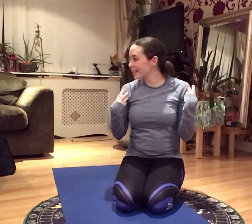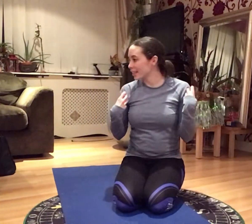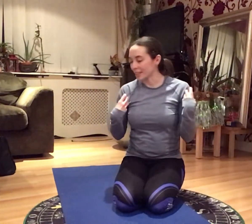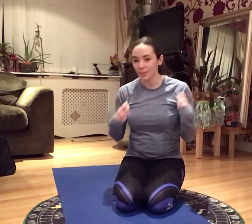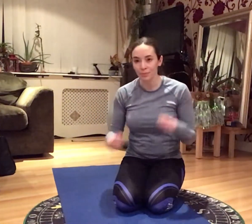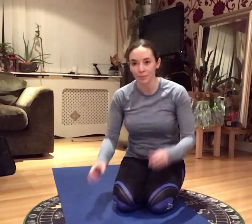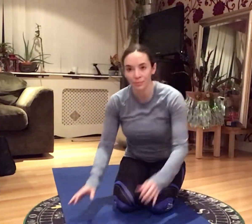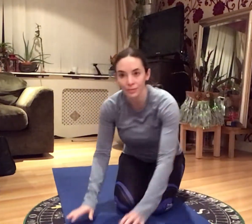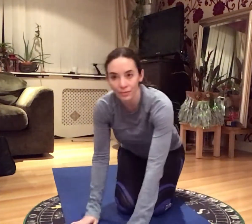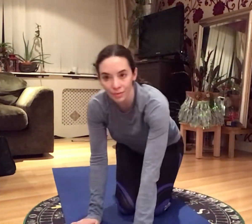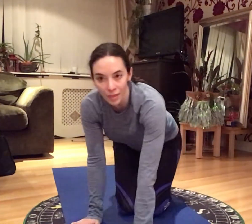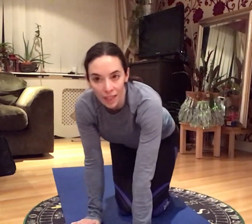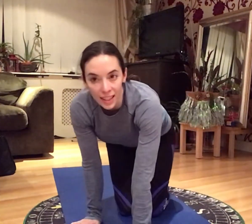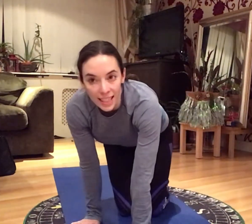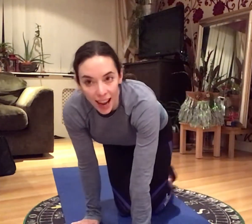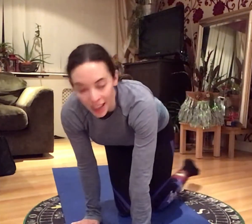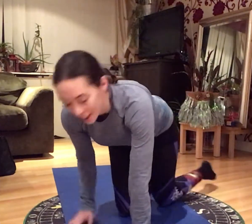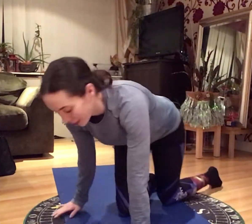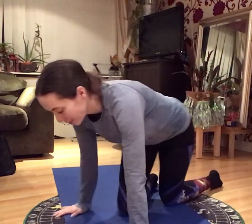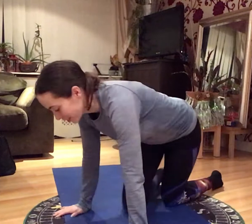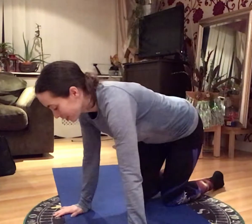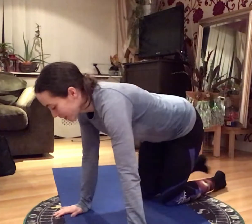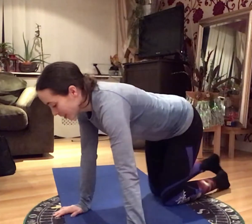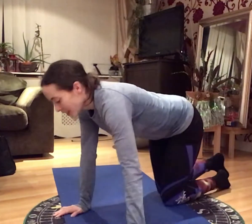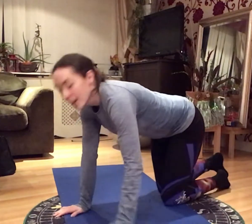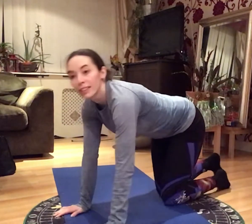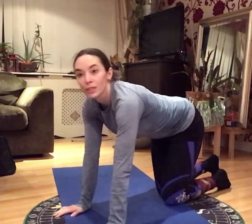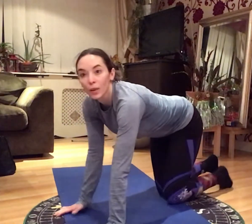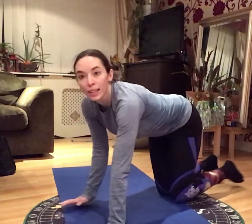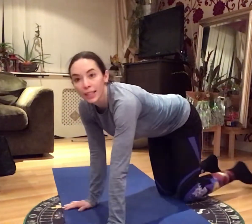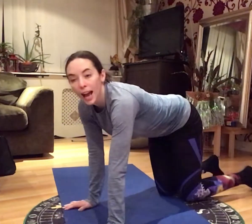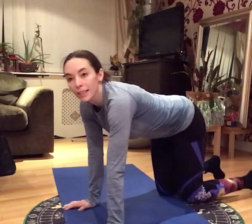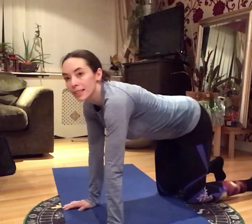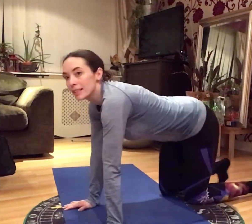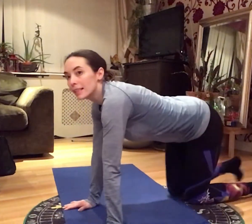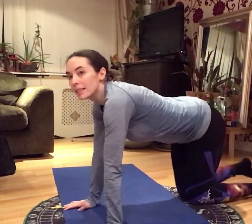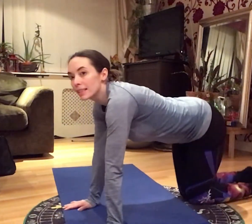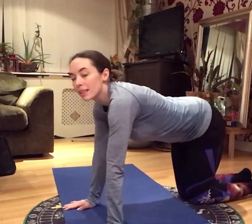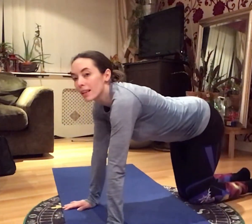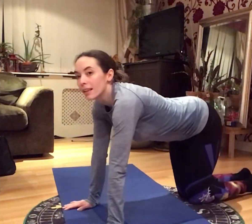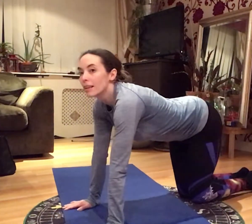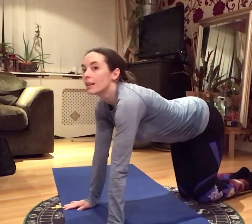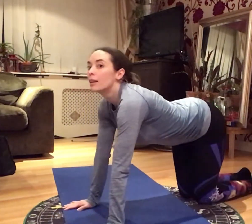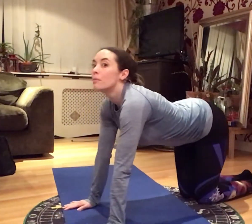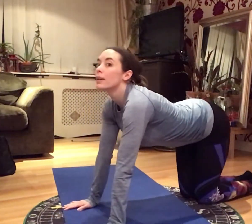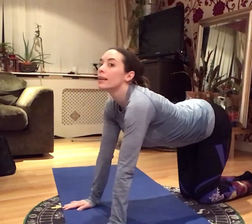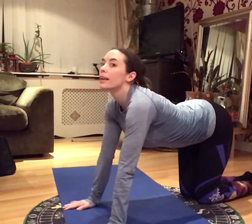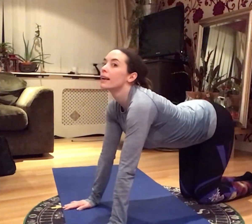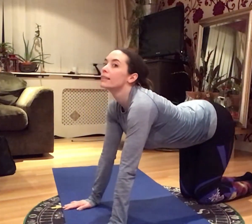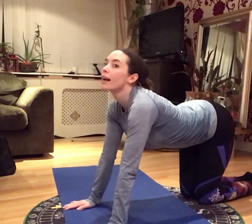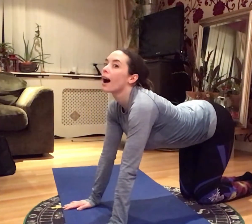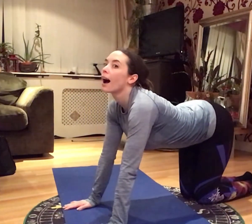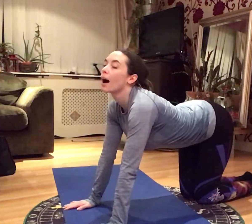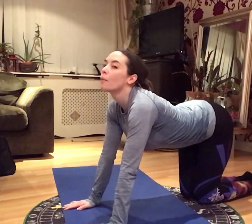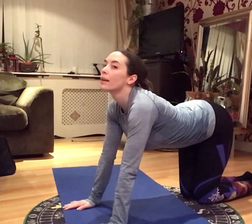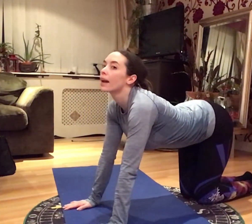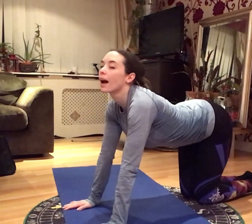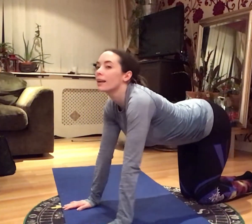Tiger. The tiger is on his hands and knees, making his happy cat.